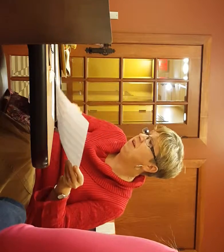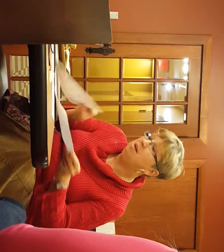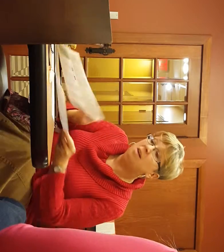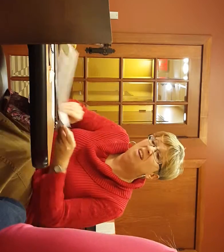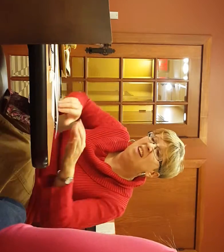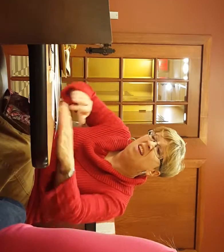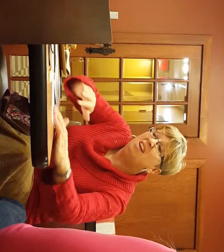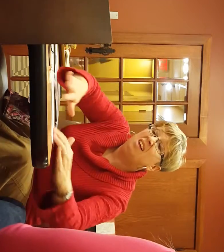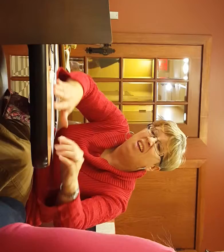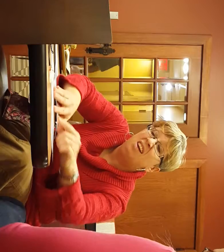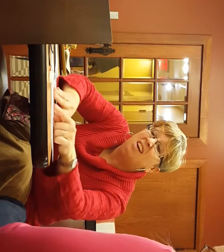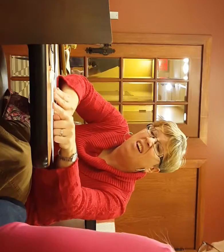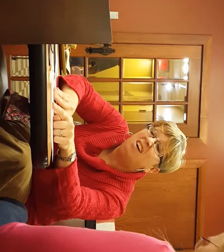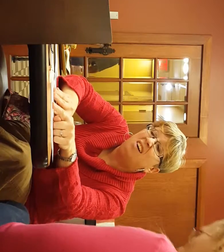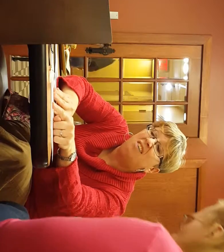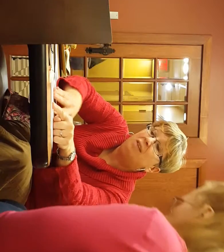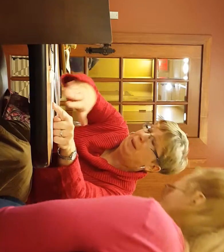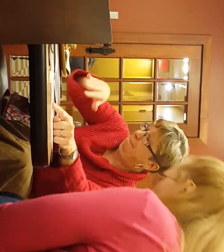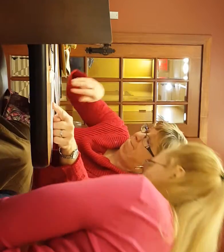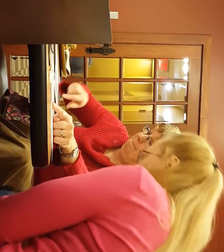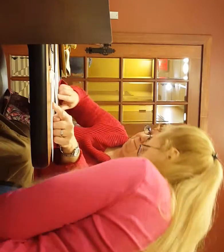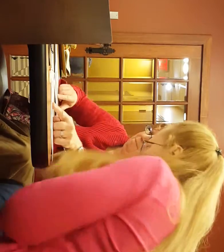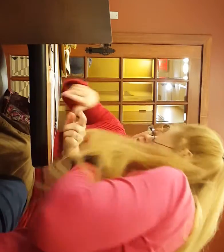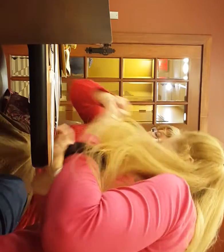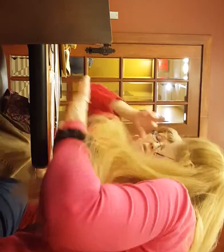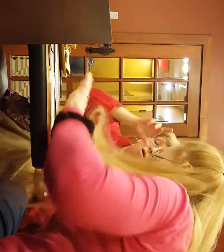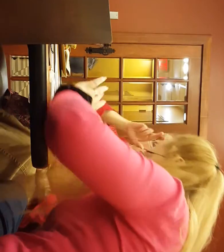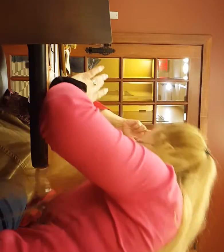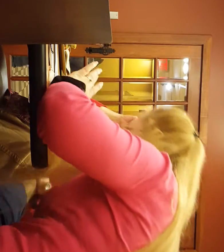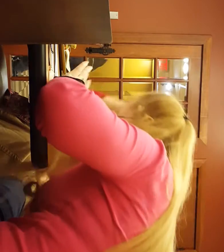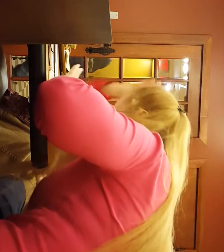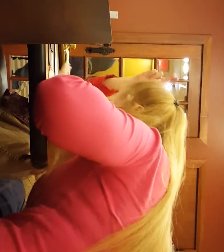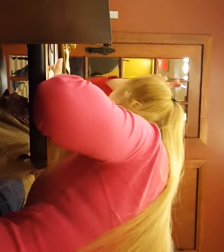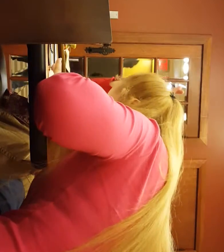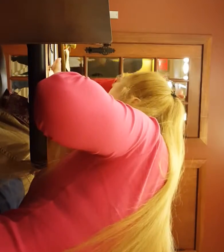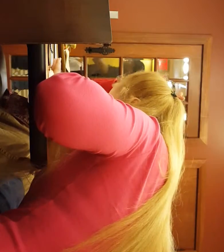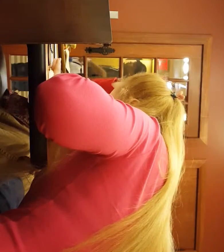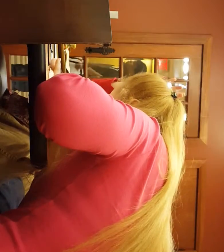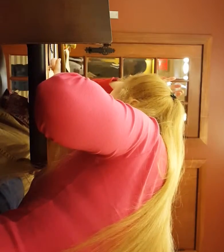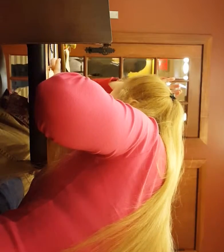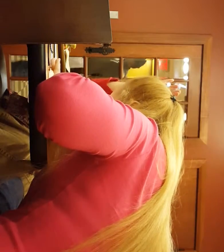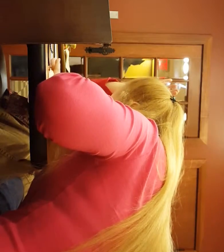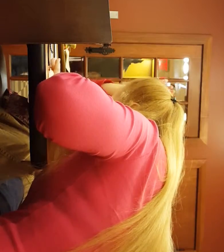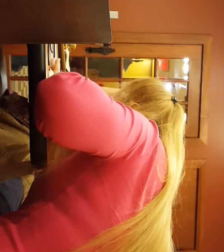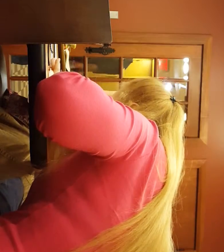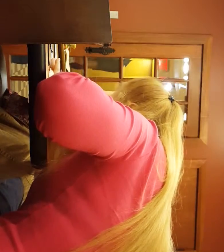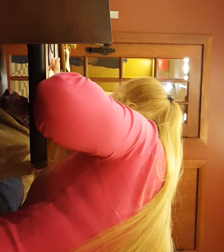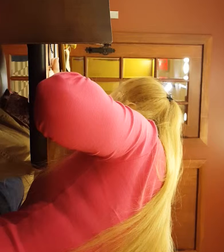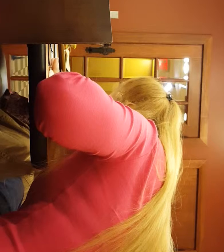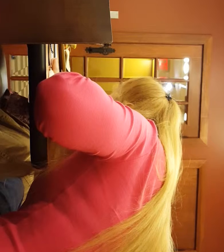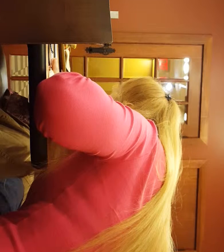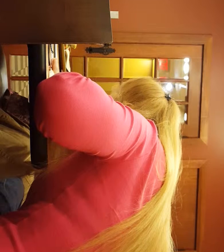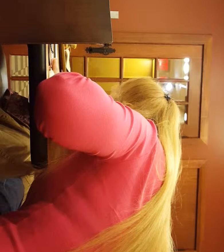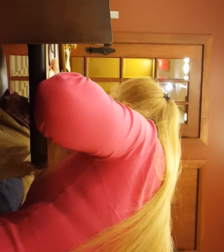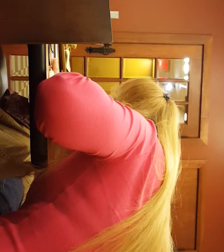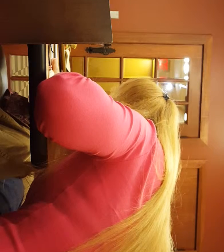daughter's asthma, as an example. But we're not allowed to say things like that anymore. So we'll say, I